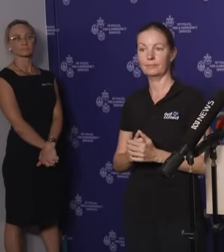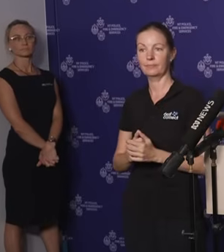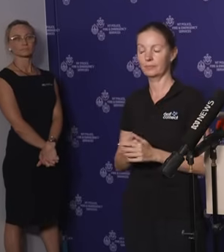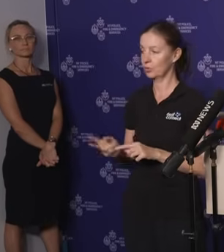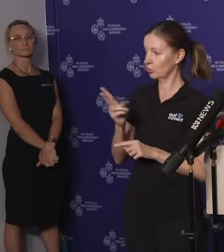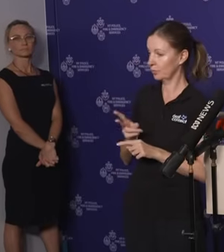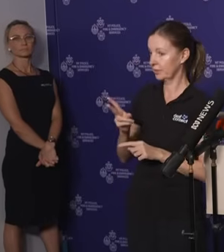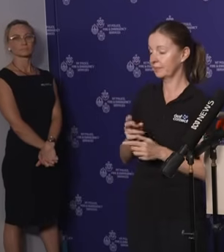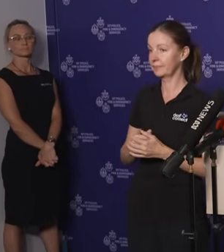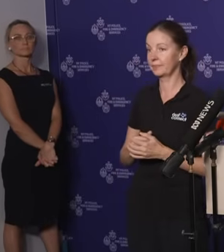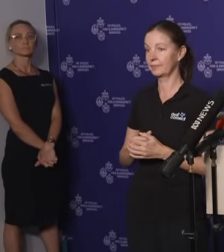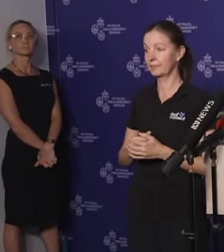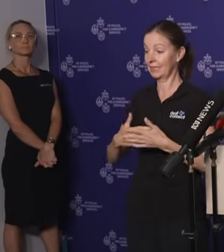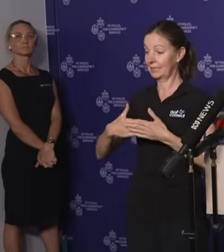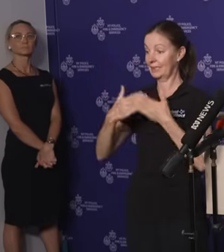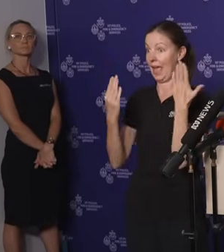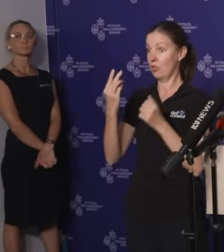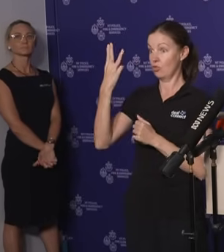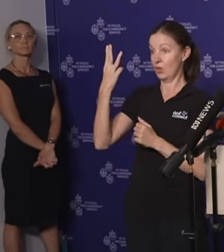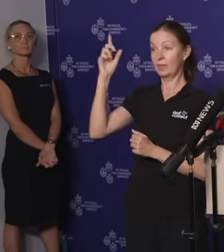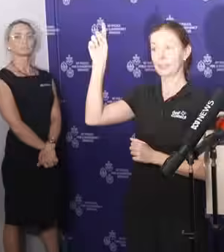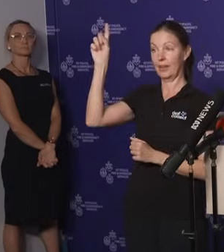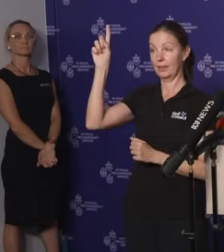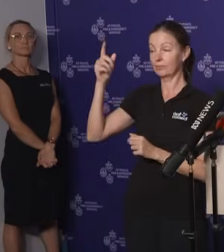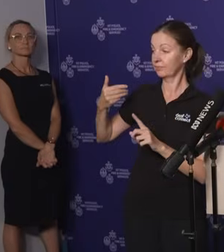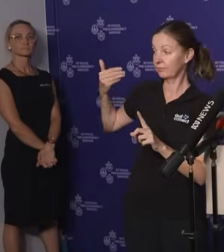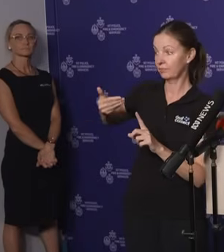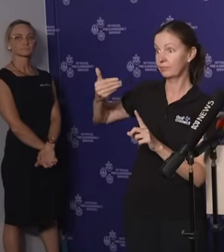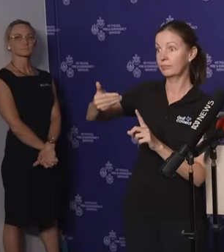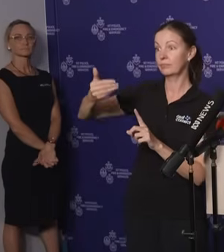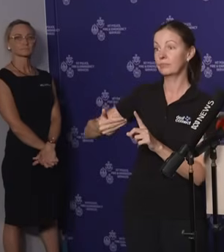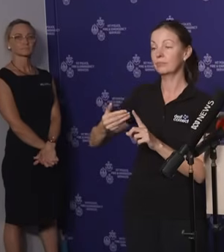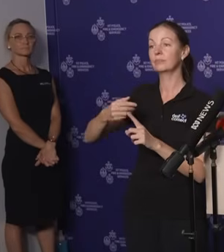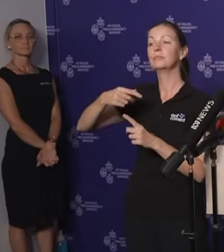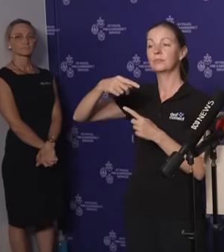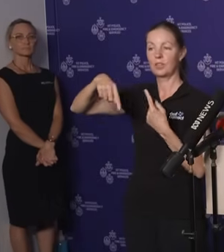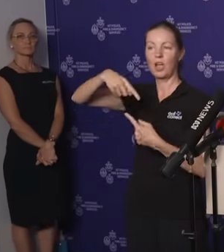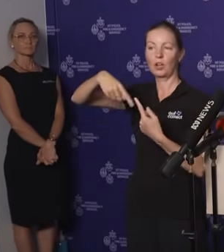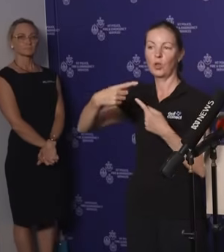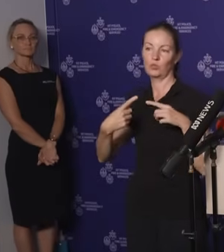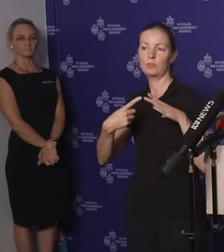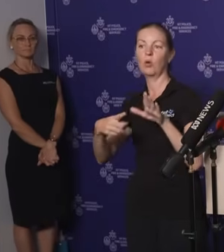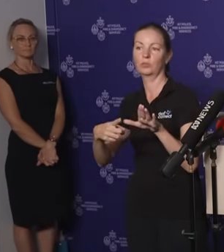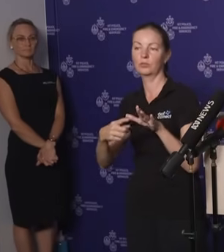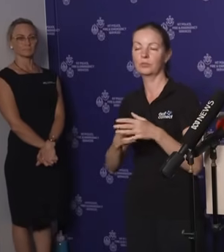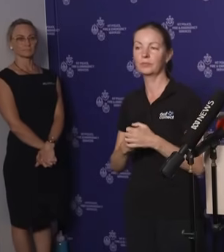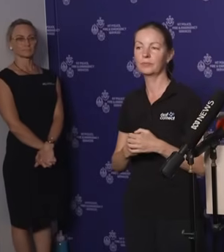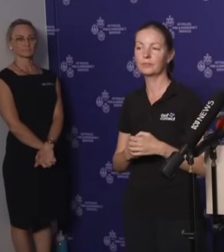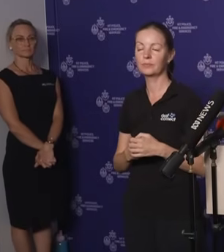response. Ngan wa ye drama day wa kinga nimna kan ngawa nimna ke cyclone watch